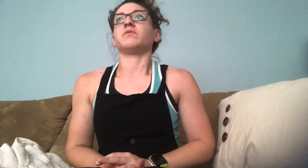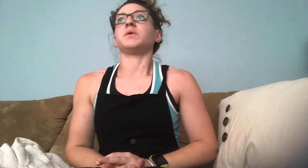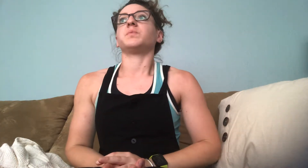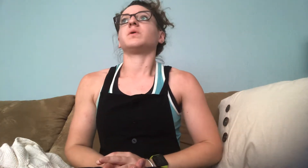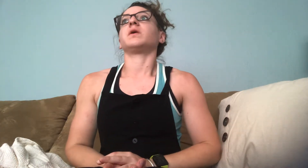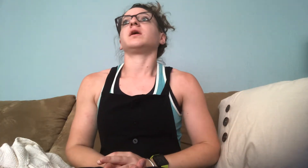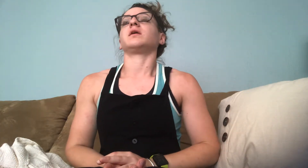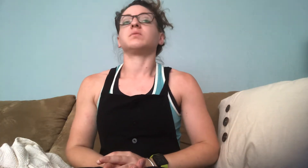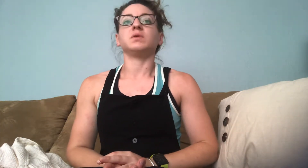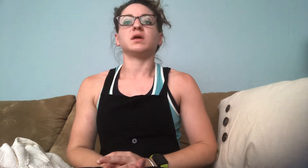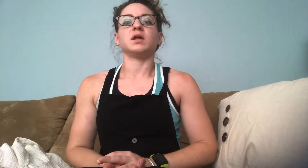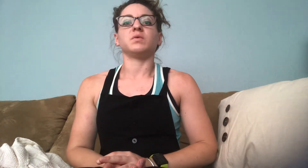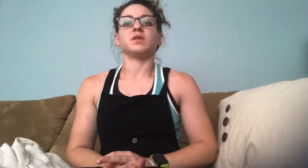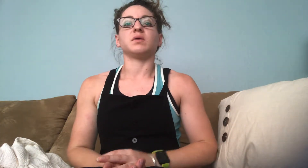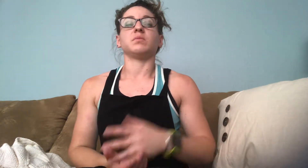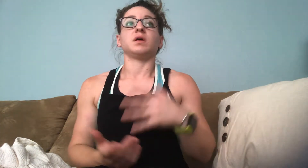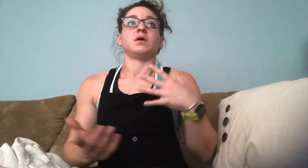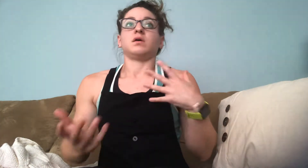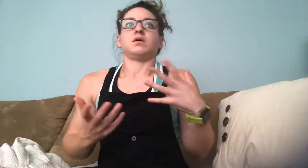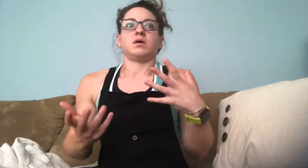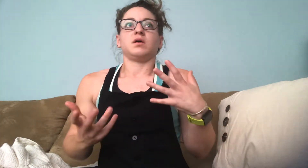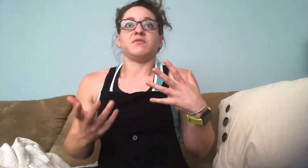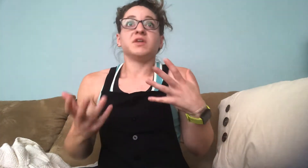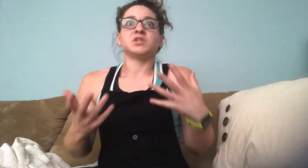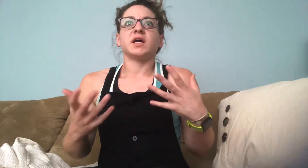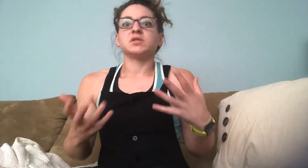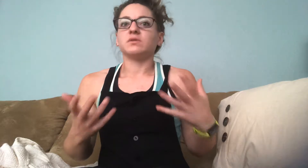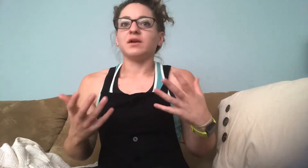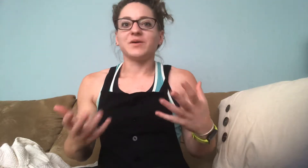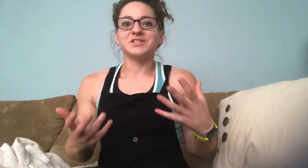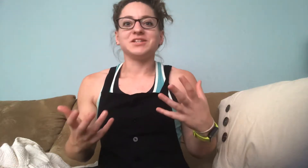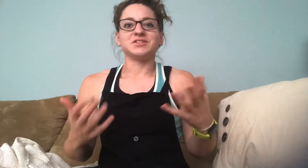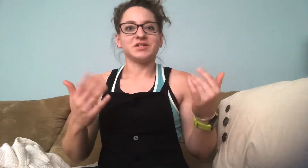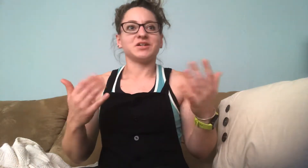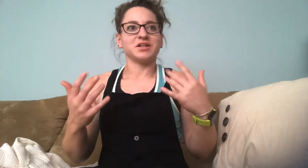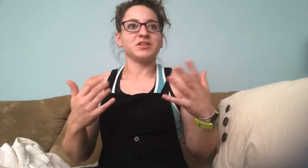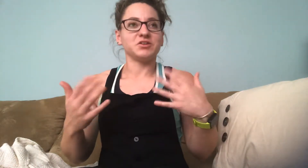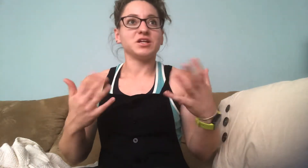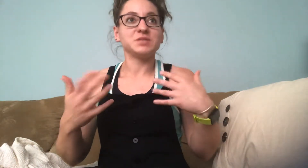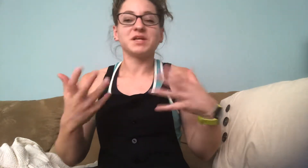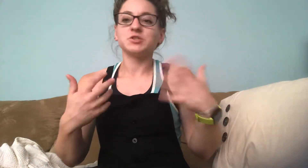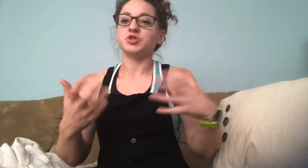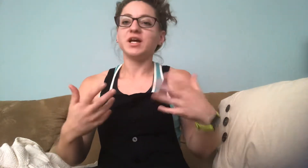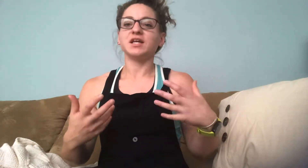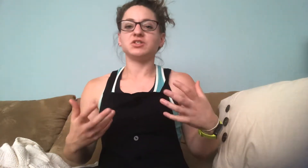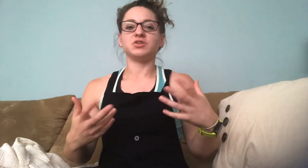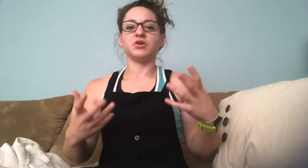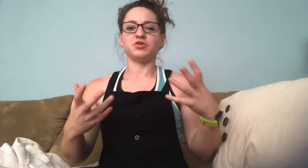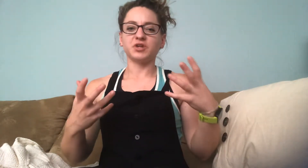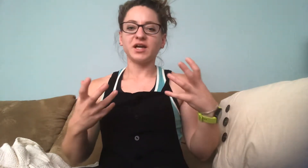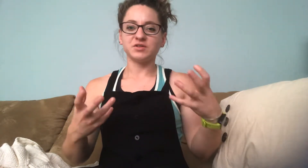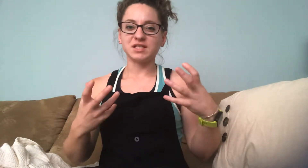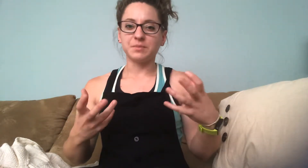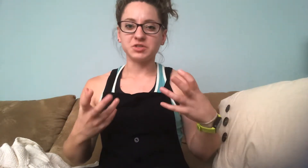deaf people and communicating with them, if they start asking you a lot of questions, it's because they're trying to get to know you. They're trying to